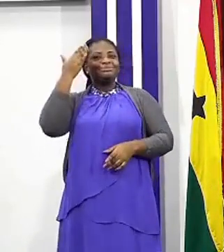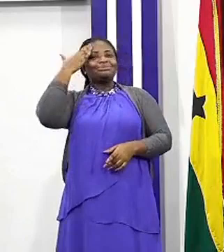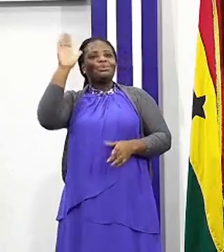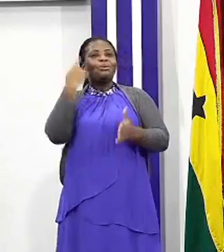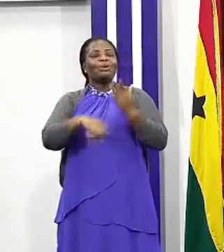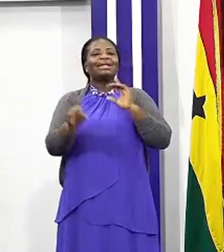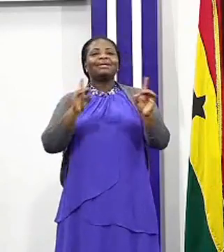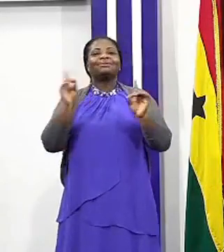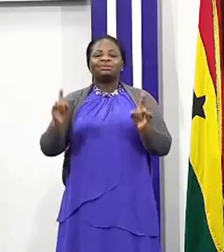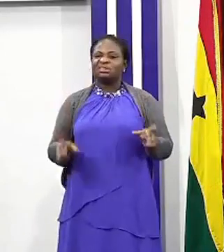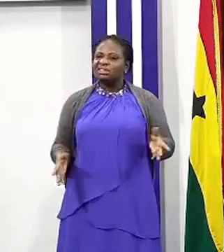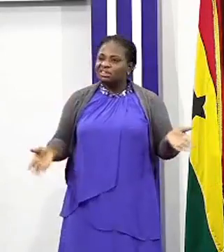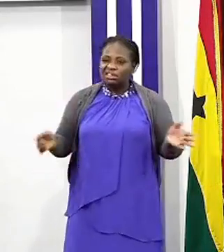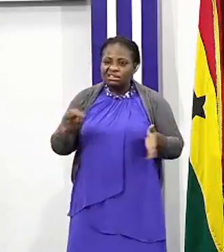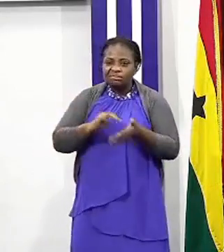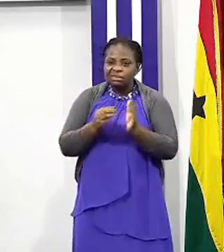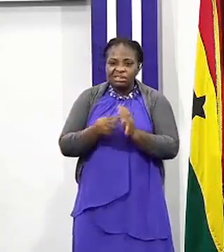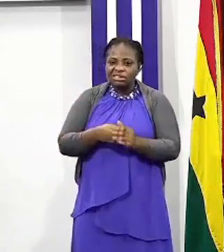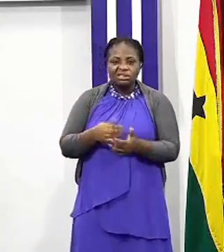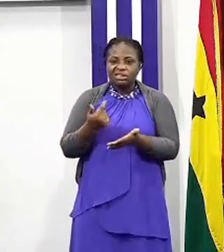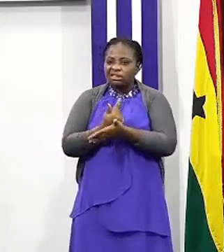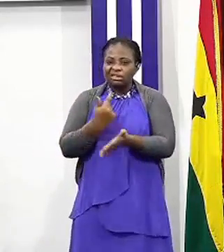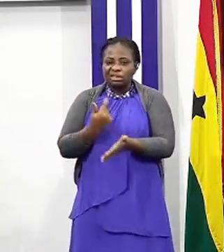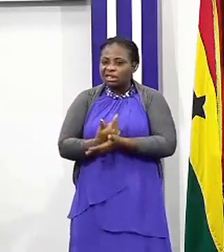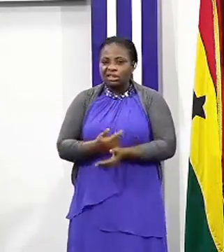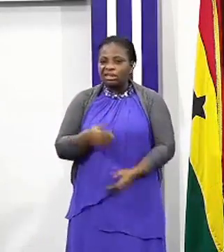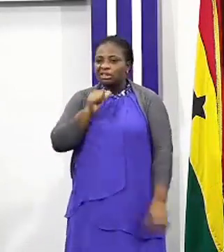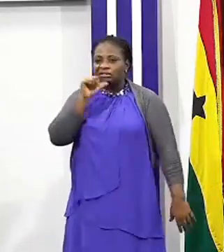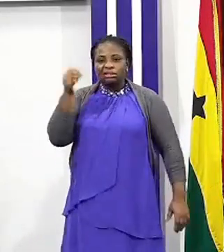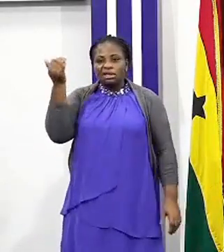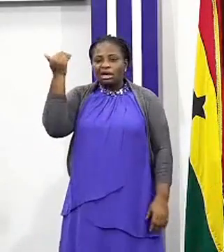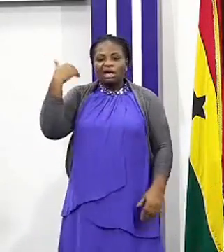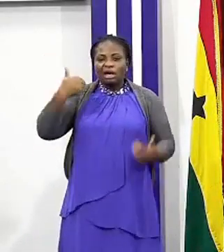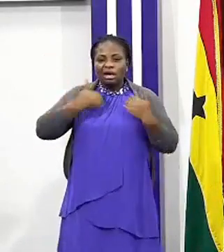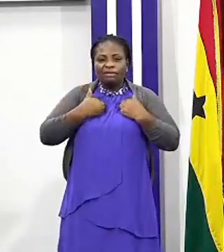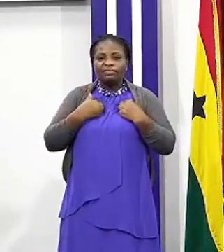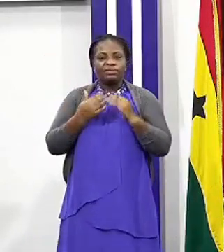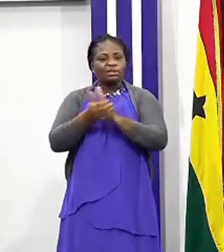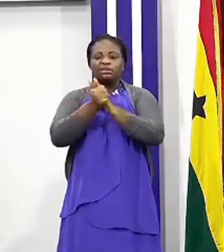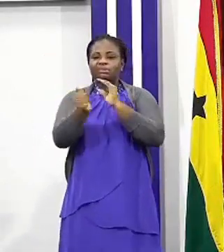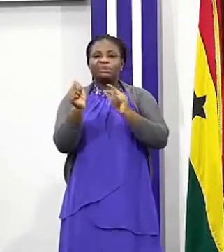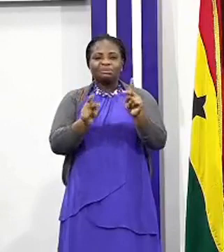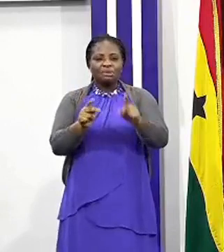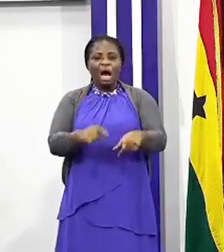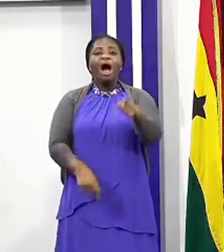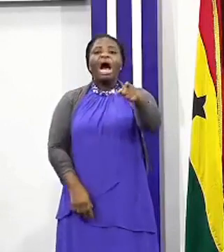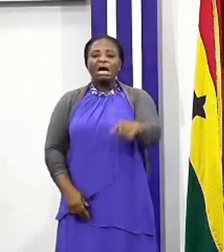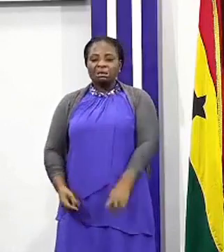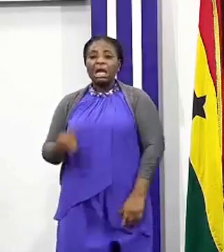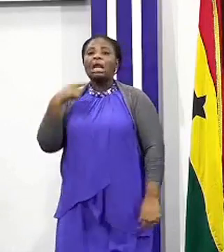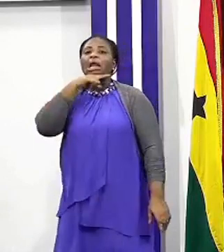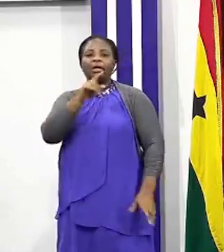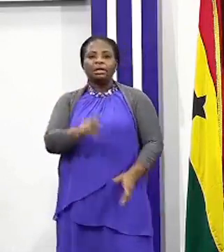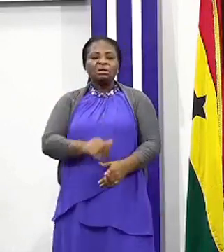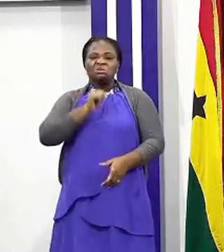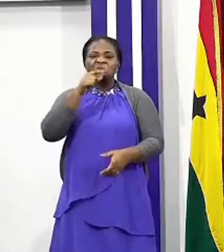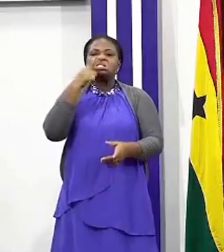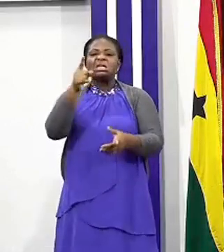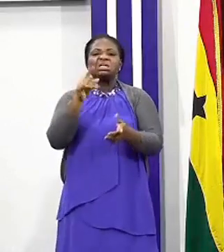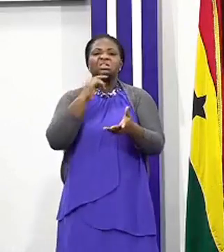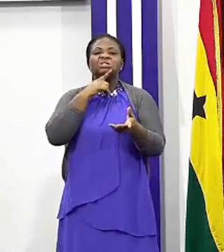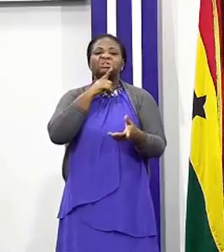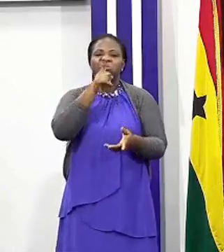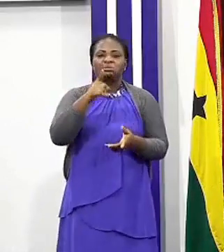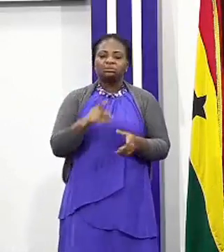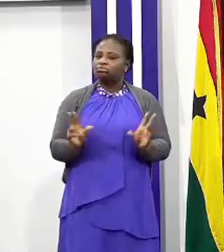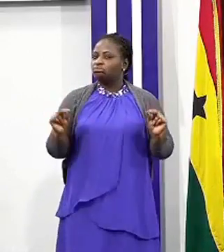Sebi, Ghana nyinana o boy form. And as ebia de omo yeno, omo buapa no mo can be nyeno kure. And yes,